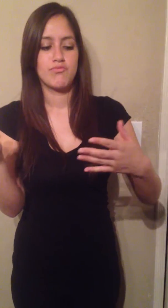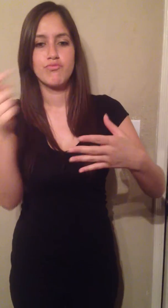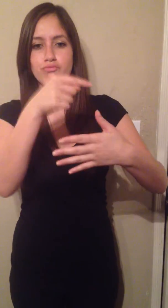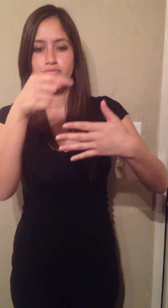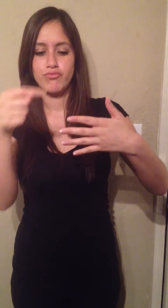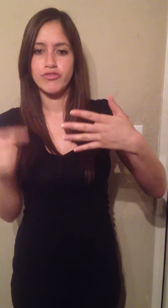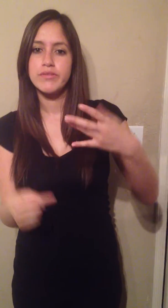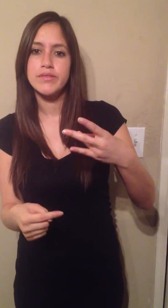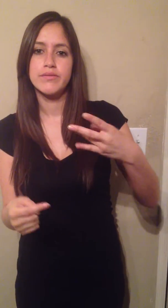you to follow.